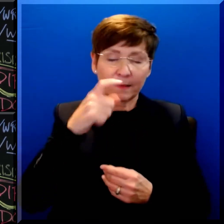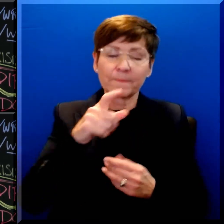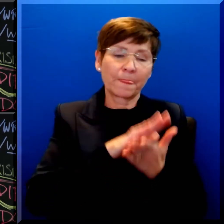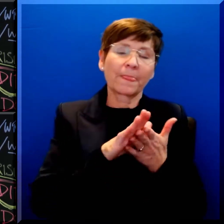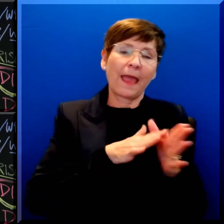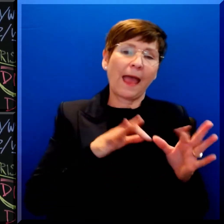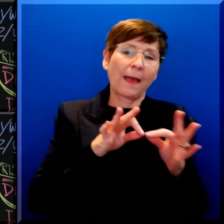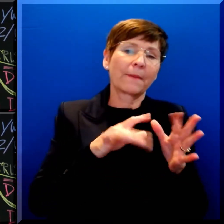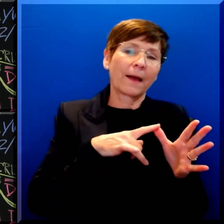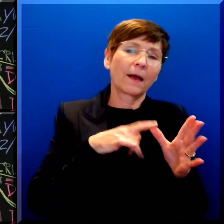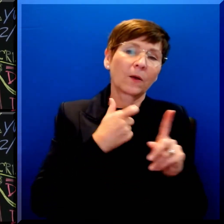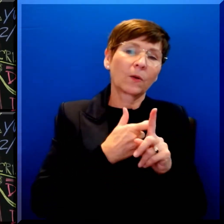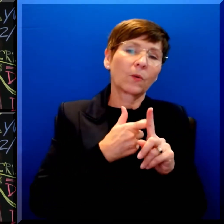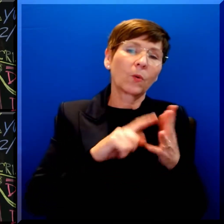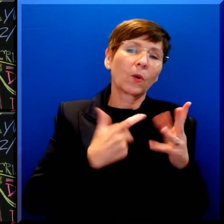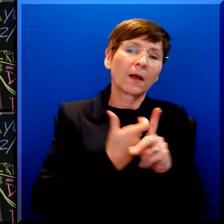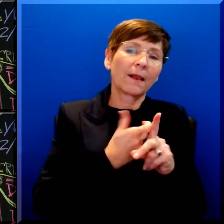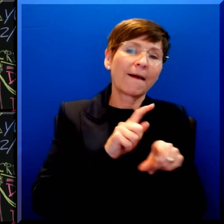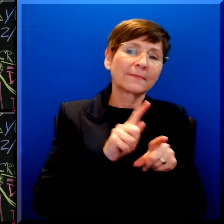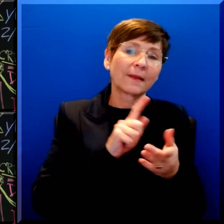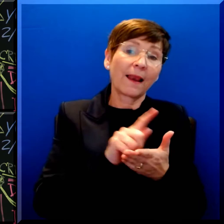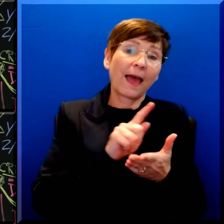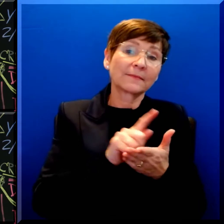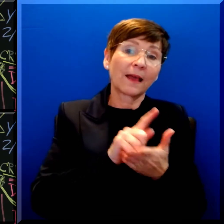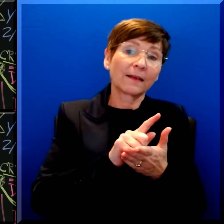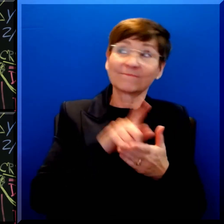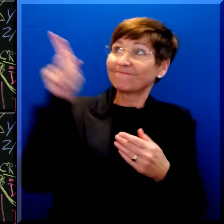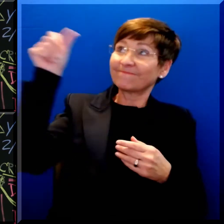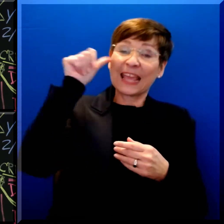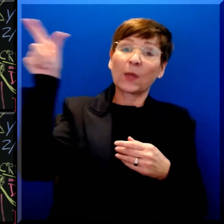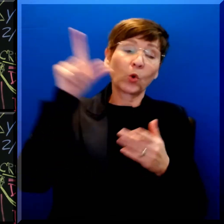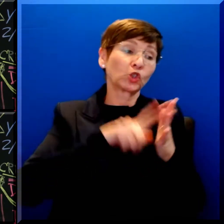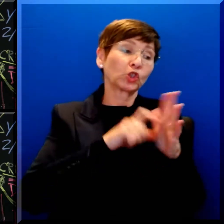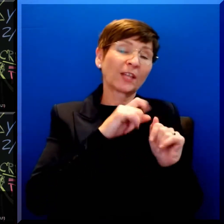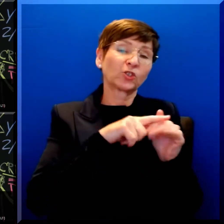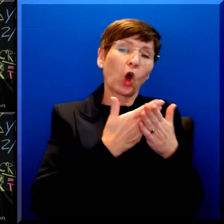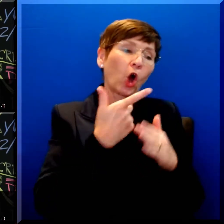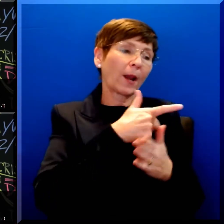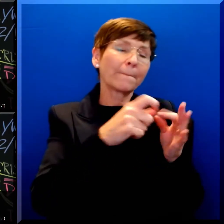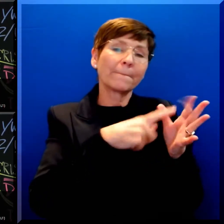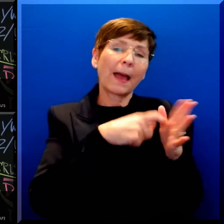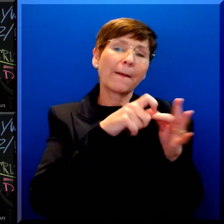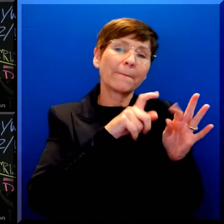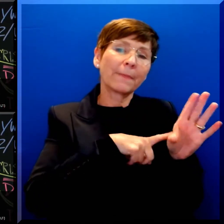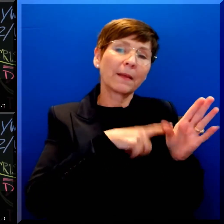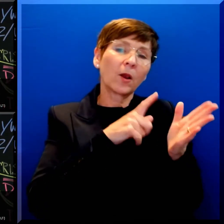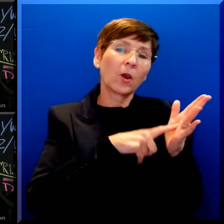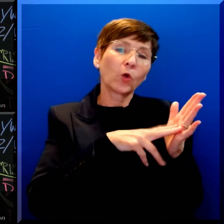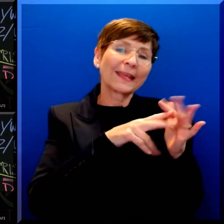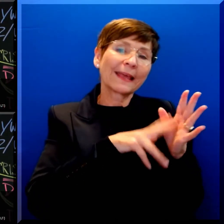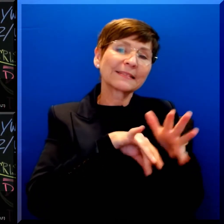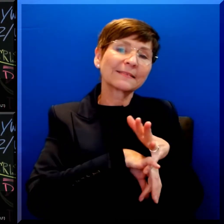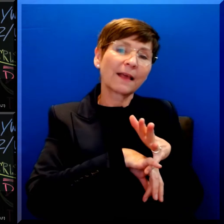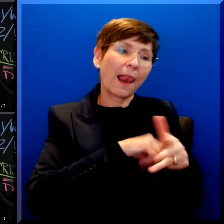rest of it in your small group chapter 2. He says, I'm going to judge the wicked Babylonians. That's a promise. But he says, if it seems slow in coming,